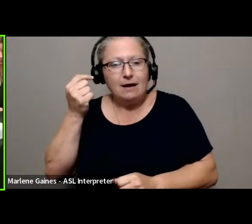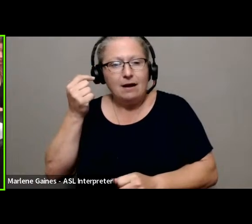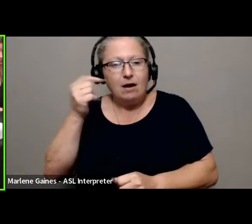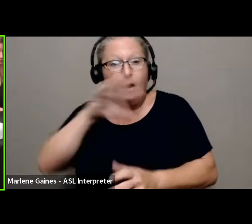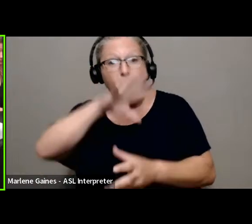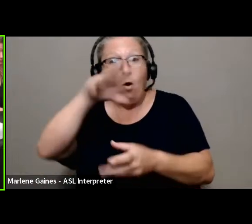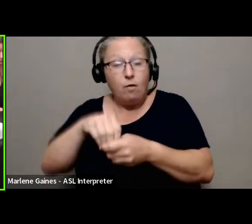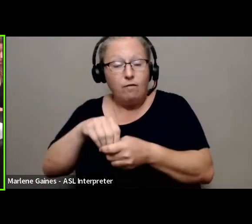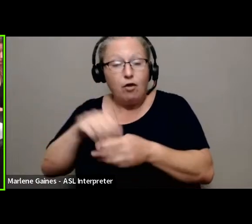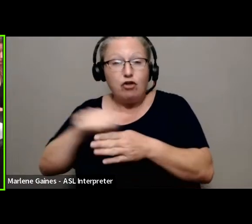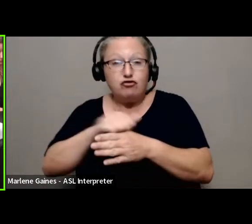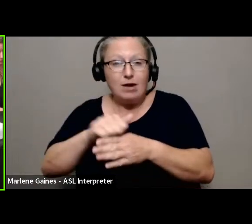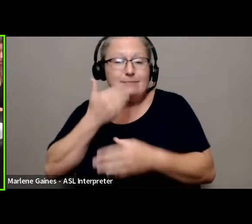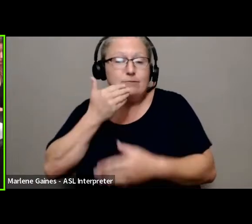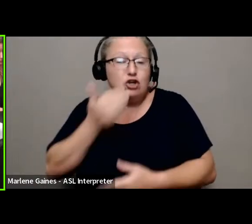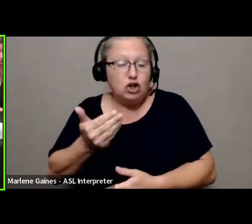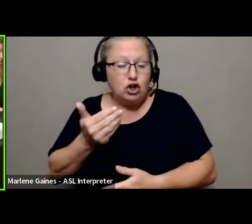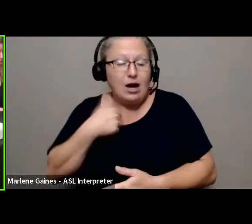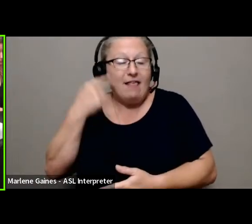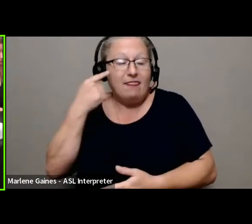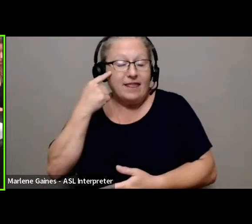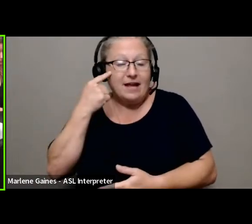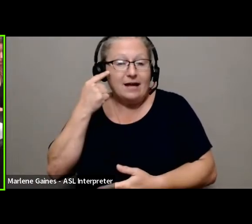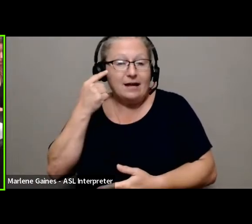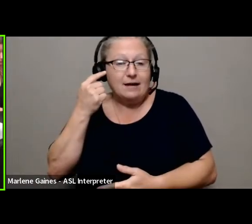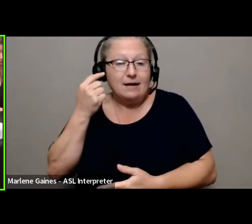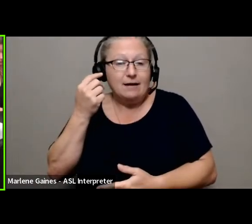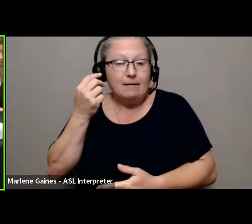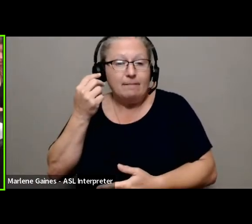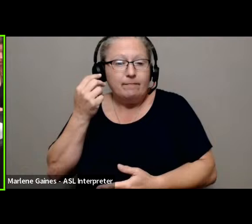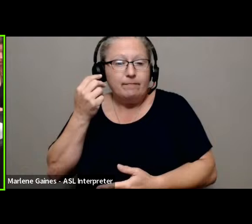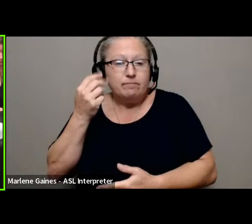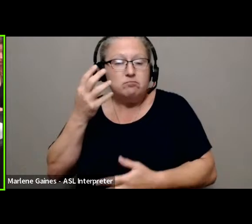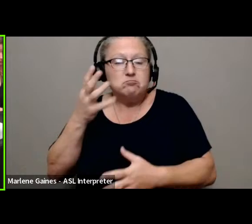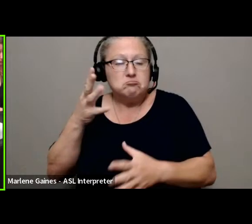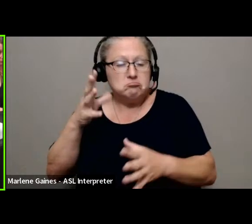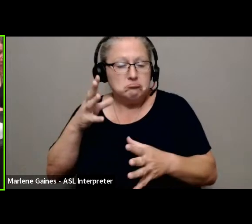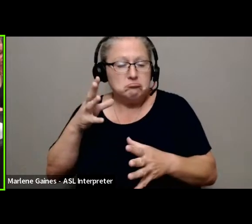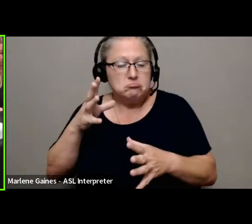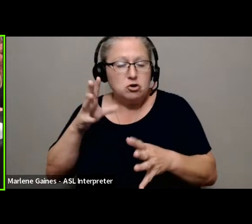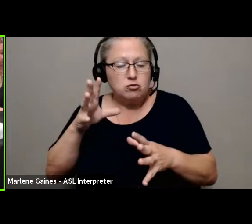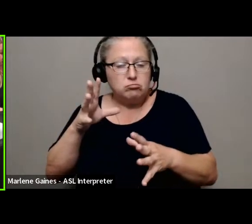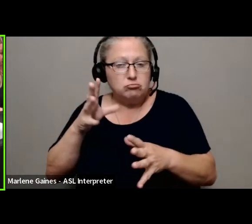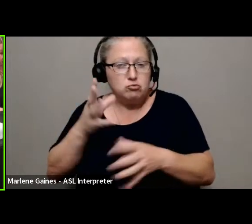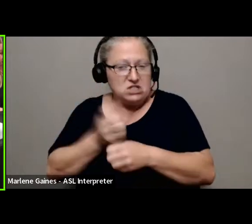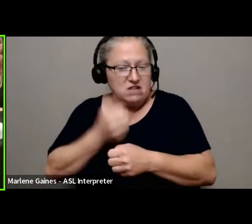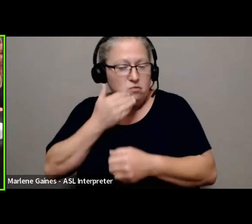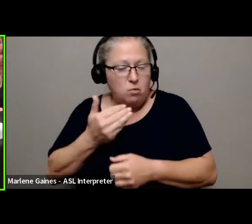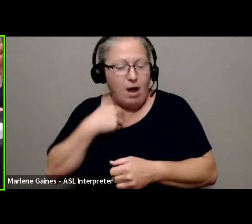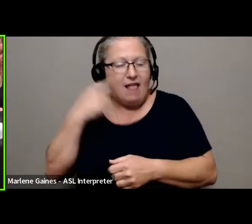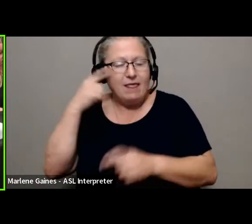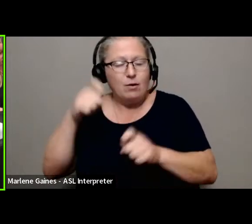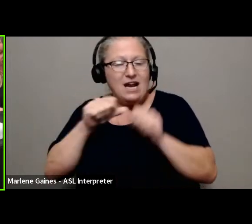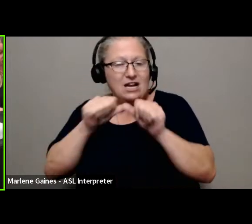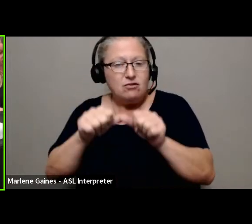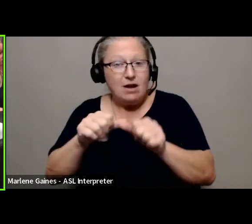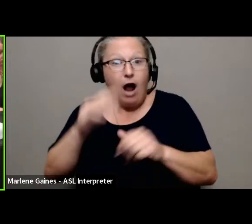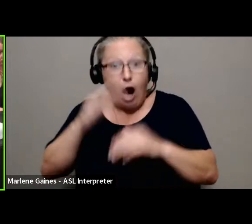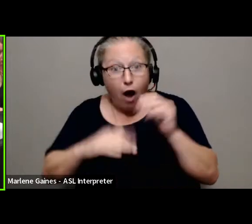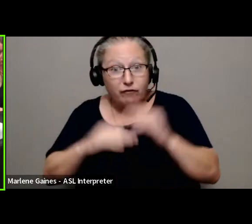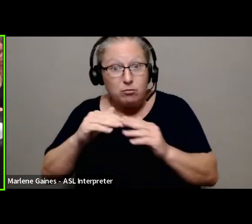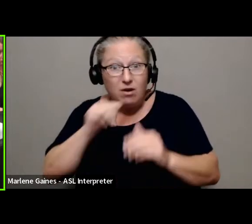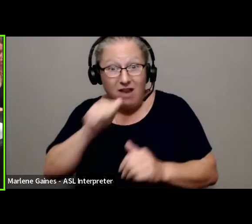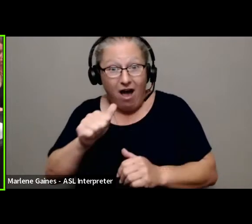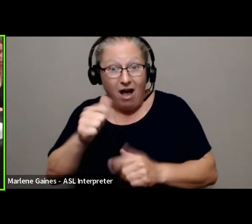overall, I think the training has been good. I think it's been, well received. I think it's something that we need to continue. Is it uncomfortable in some